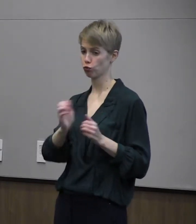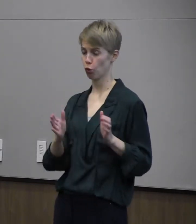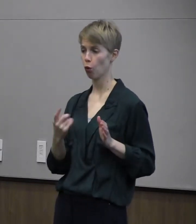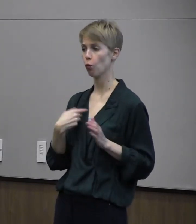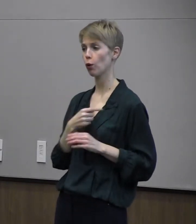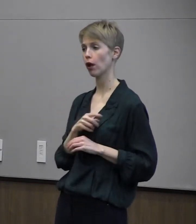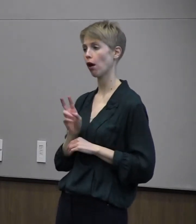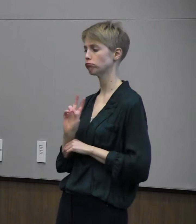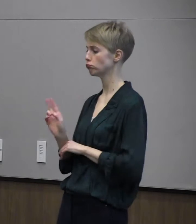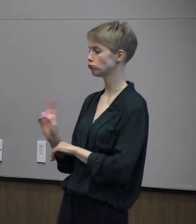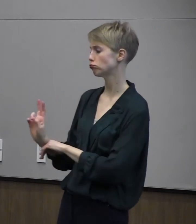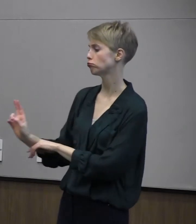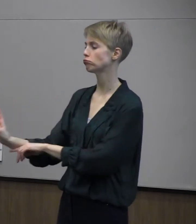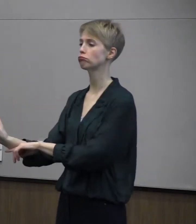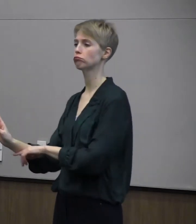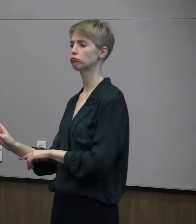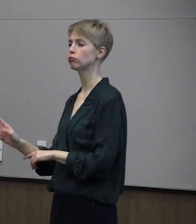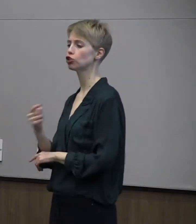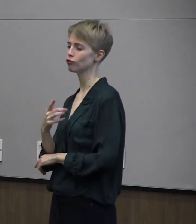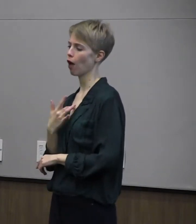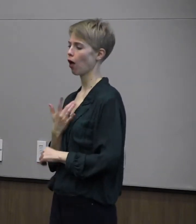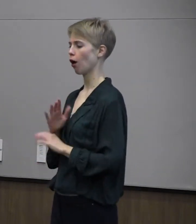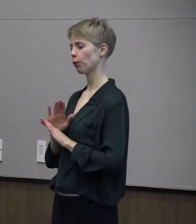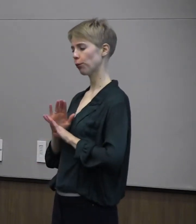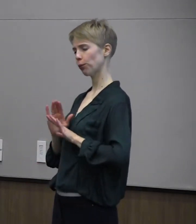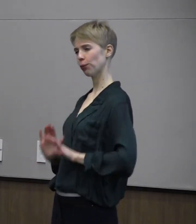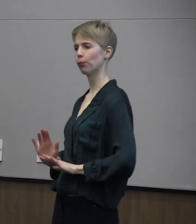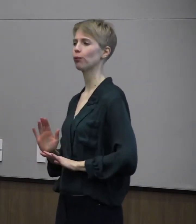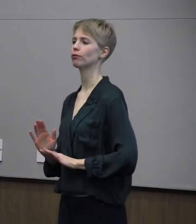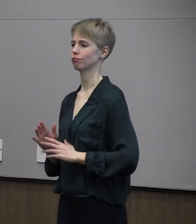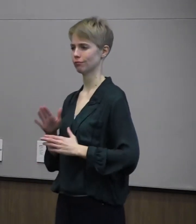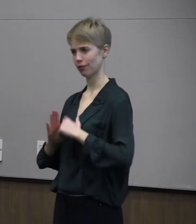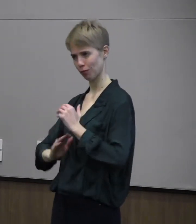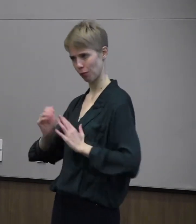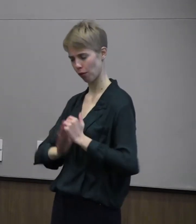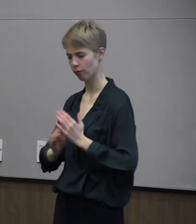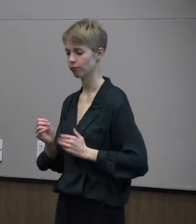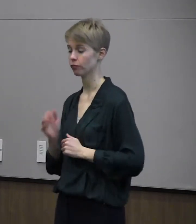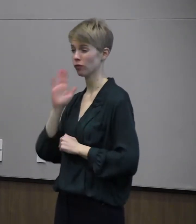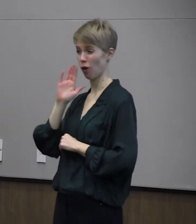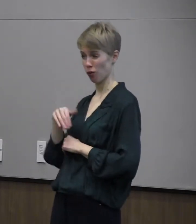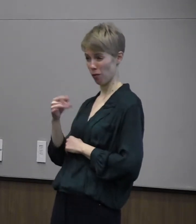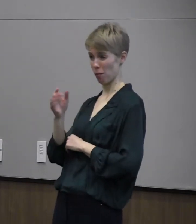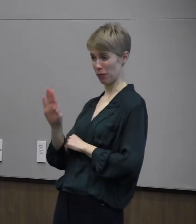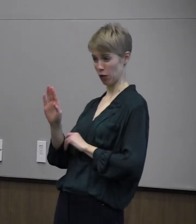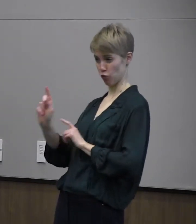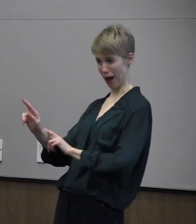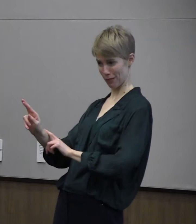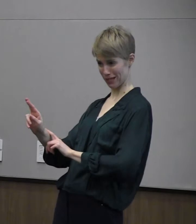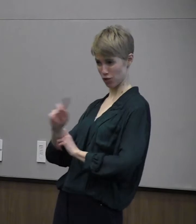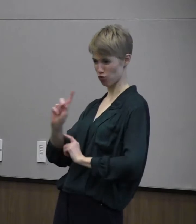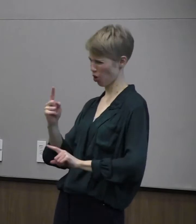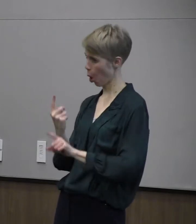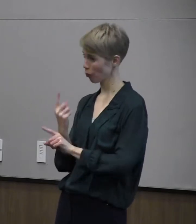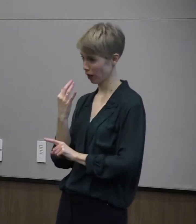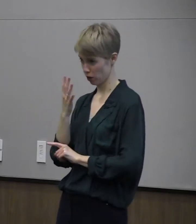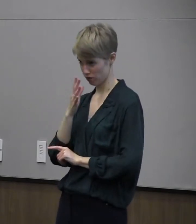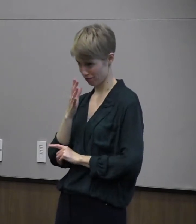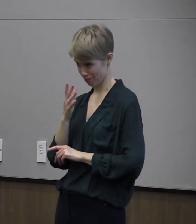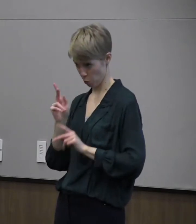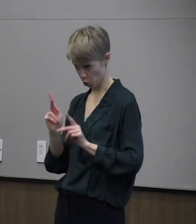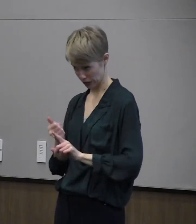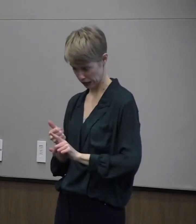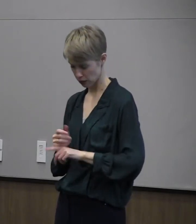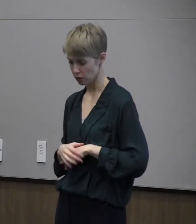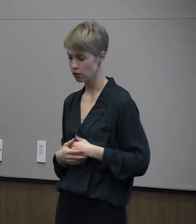home. Now, Lizzie was the only colored person in the town of Big Rapids. She took me to my train when I left, and on the way, we passed